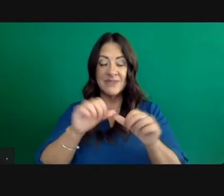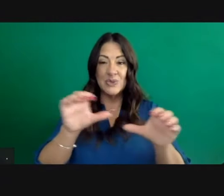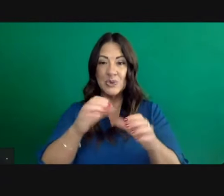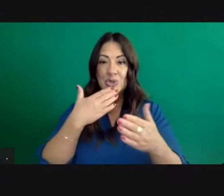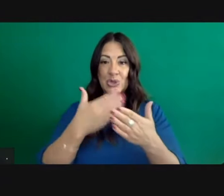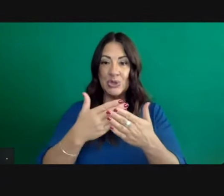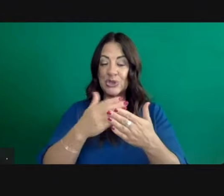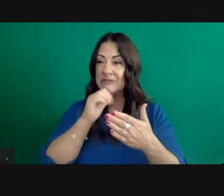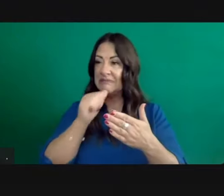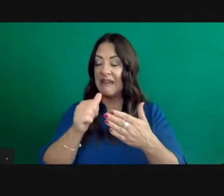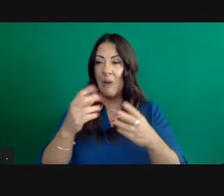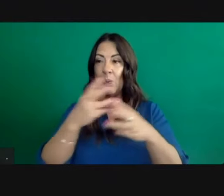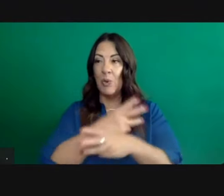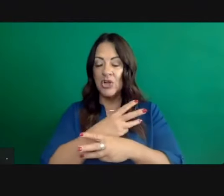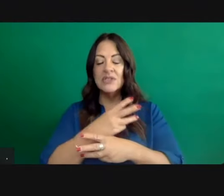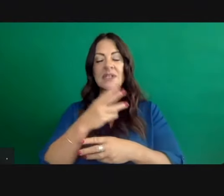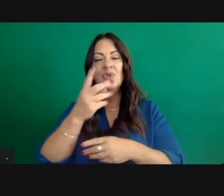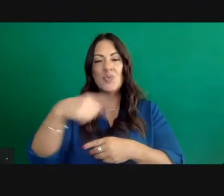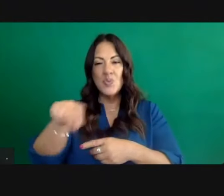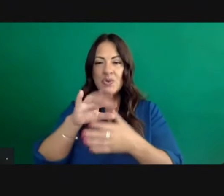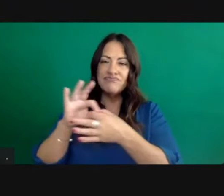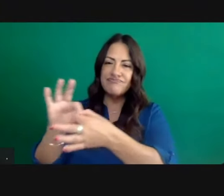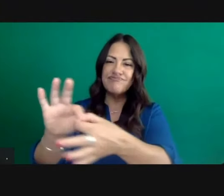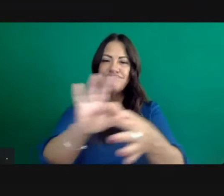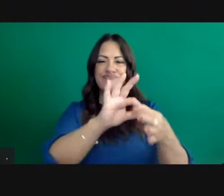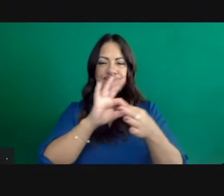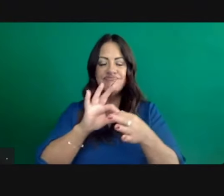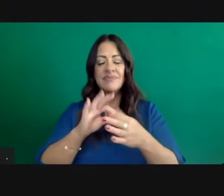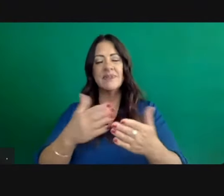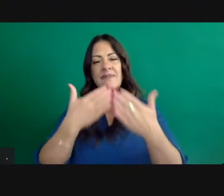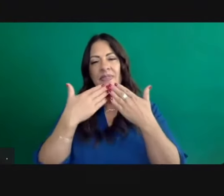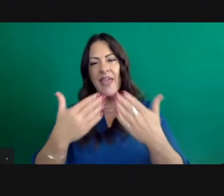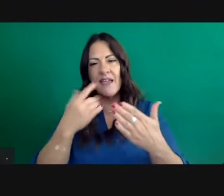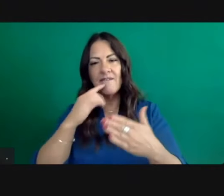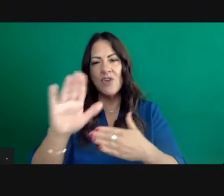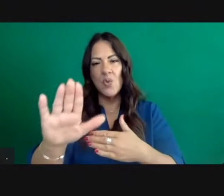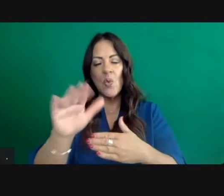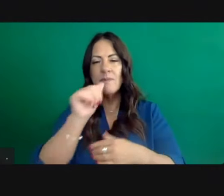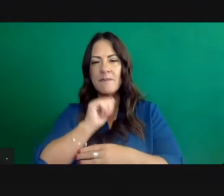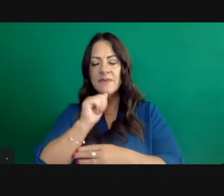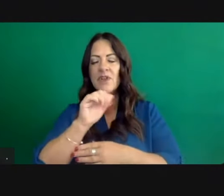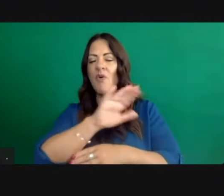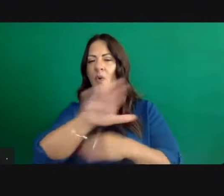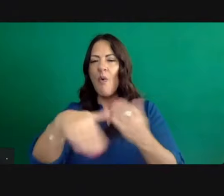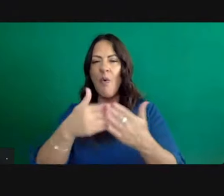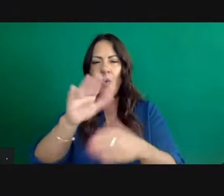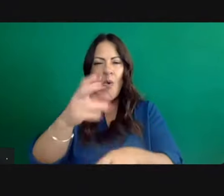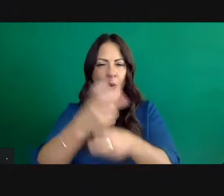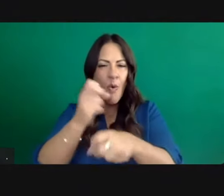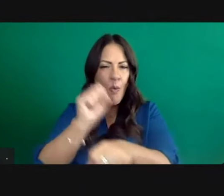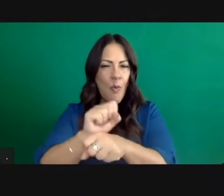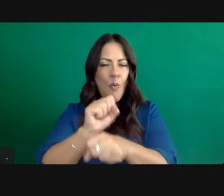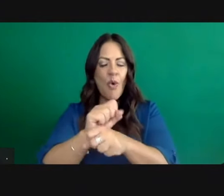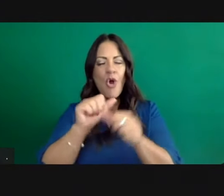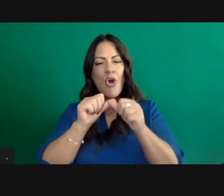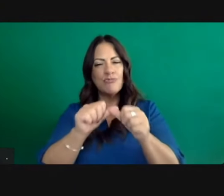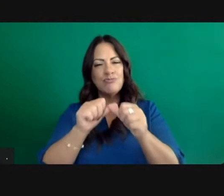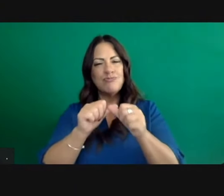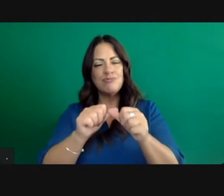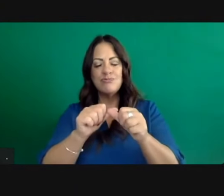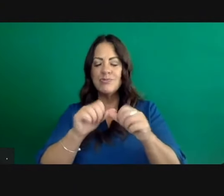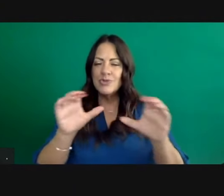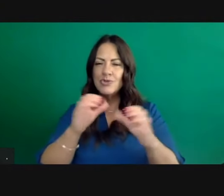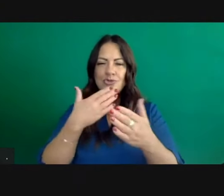us. And I'm just grateful in advance for all the work that you will do, and of course, for all the work that you've done to help